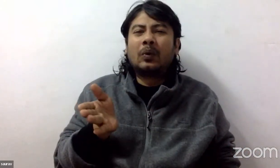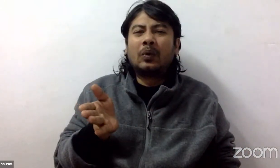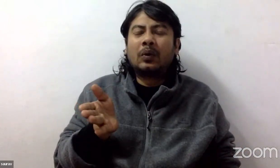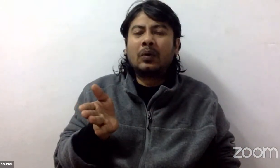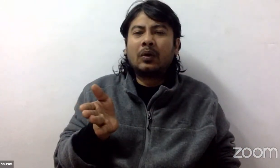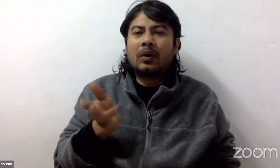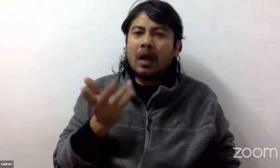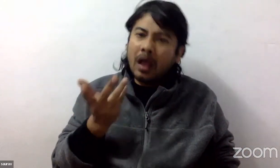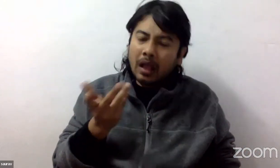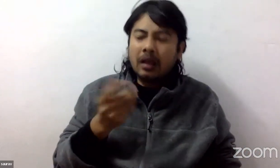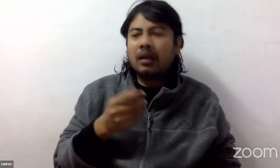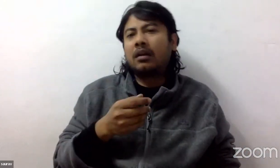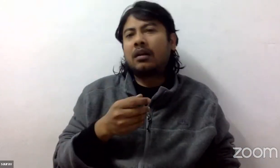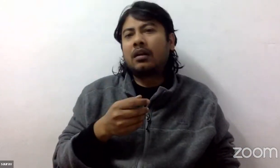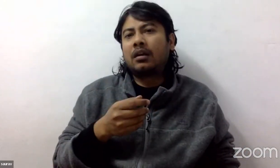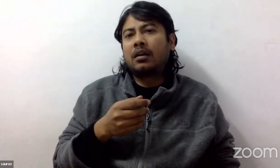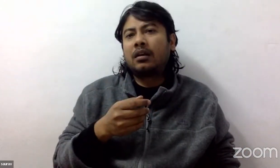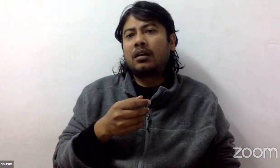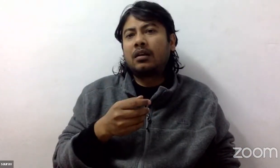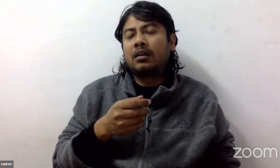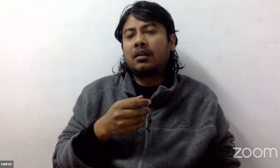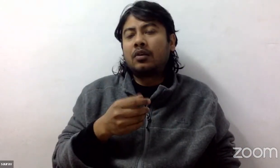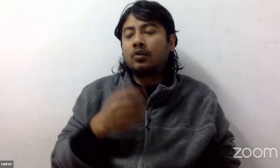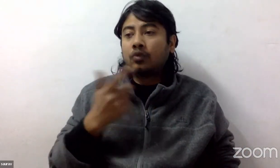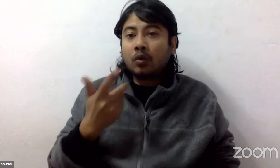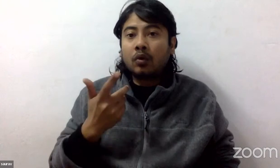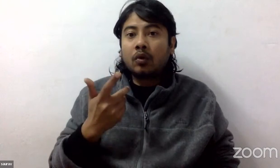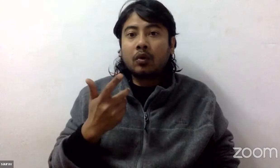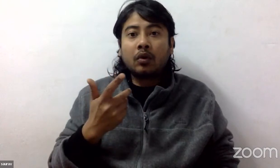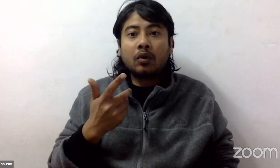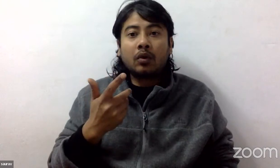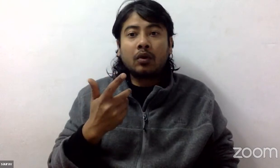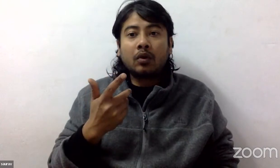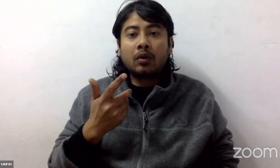present everywhere, oh my Lord, and wherever you are there, Ekadashi, she is also there."